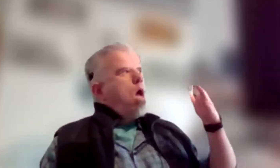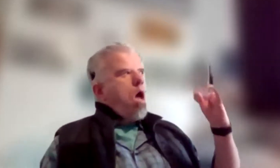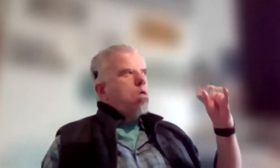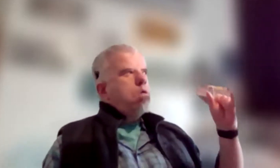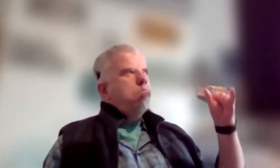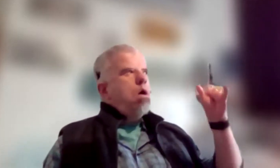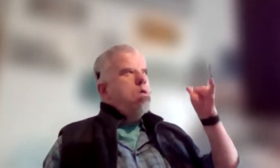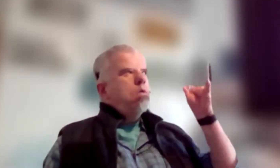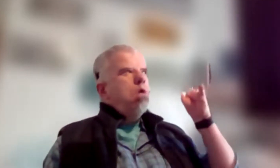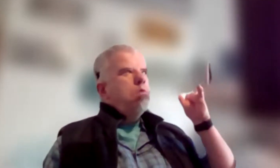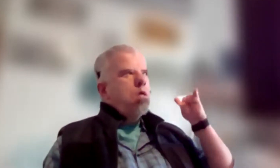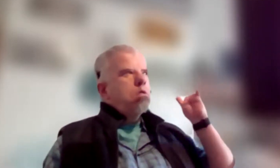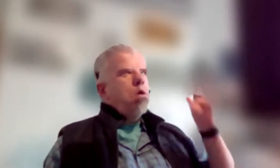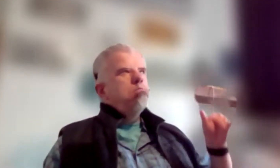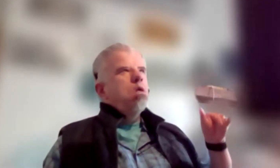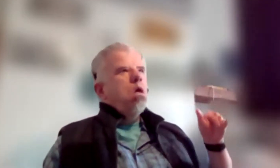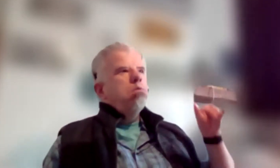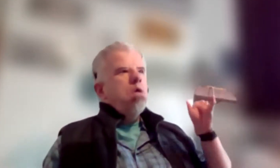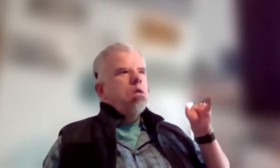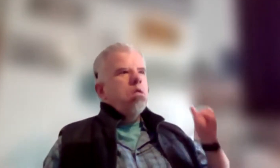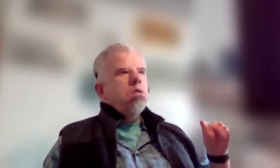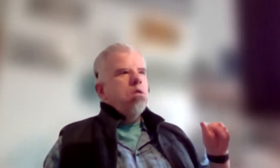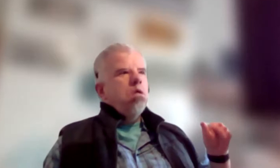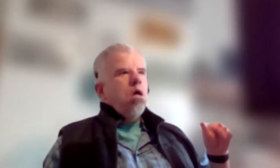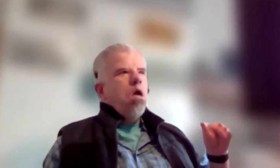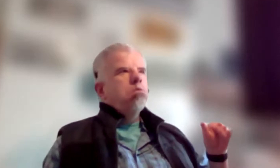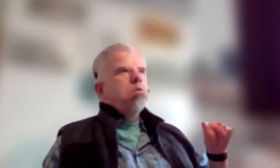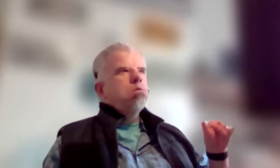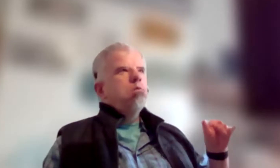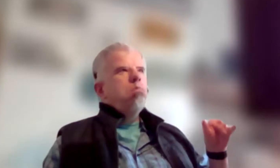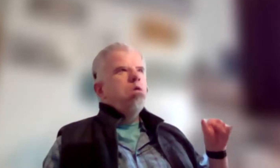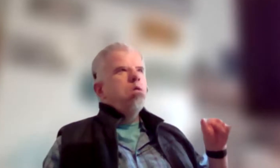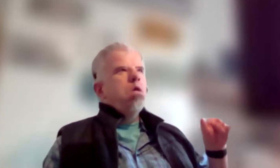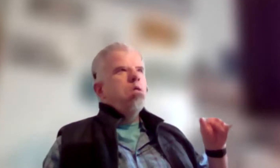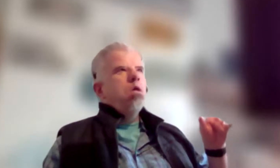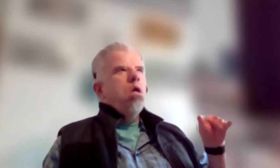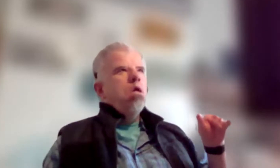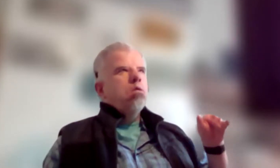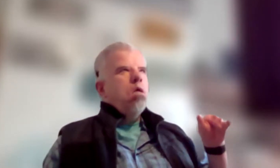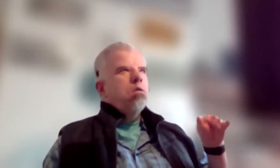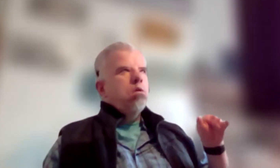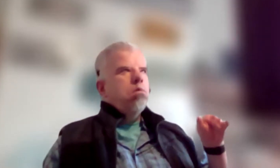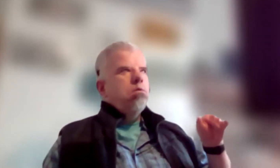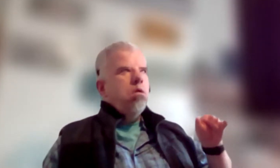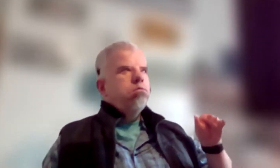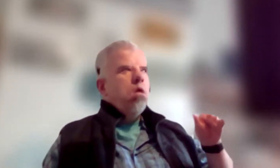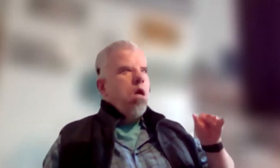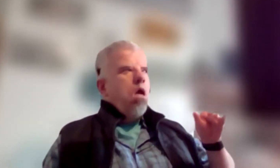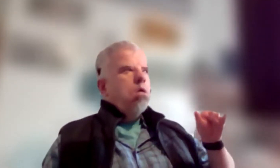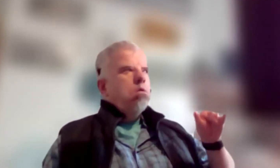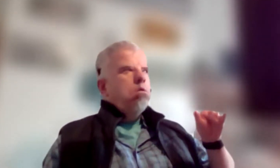So actually, my wife has the same rare condition as I have. We got married in the States a couple